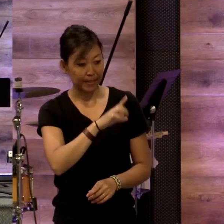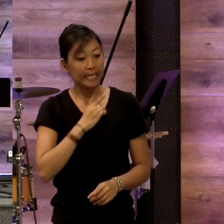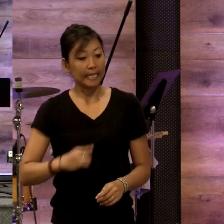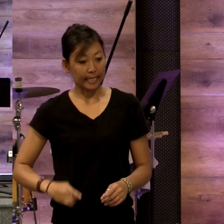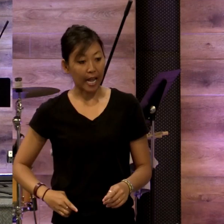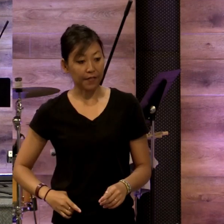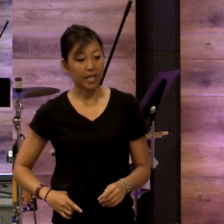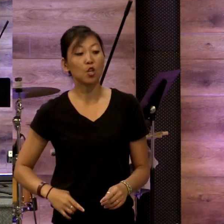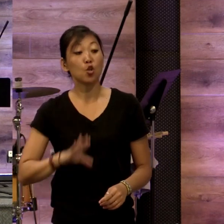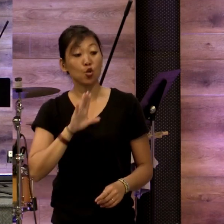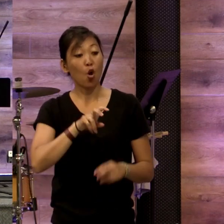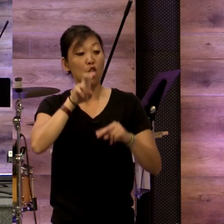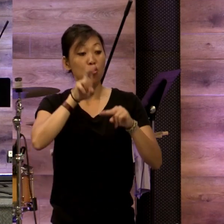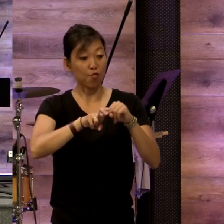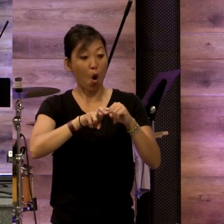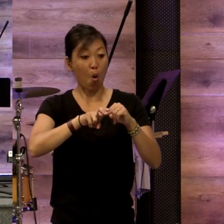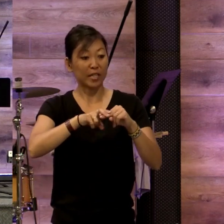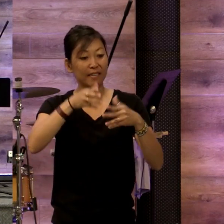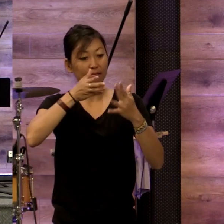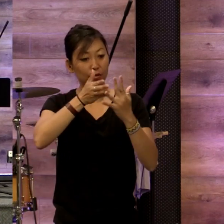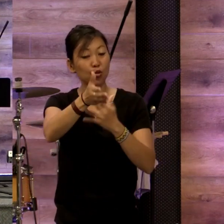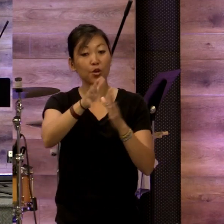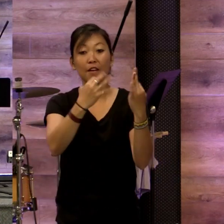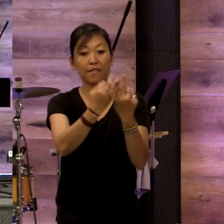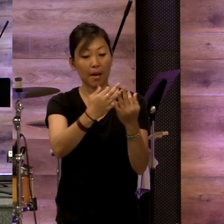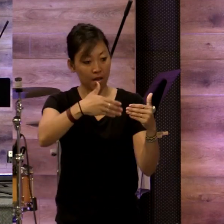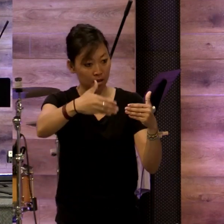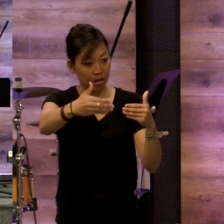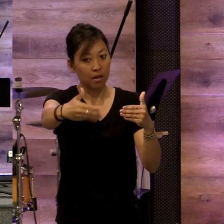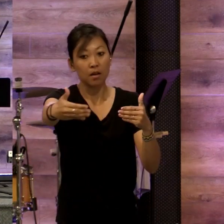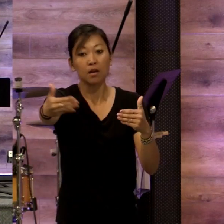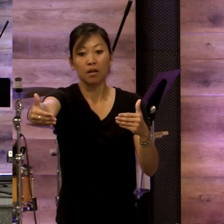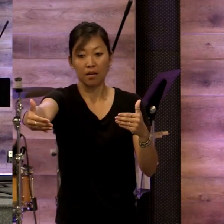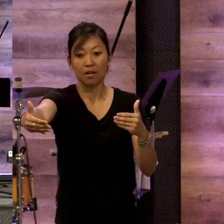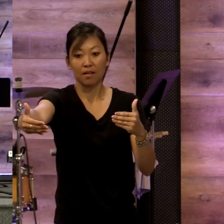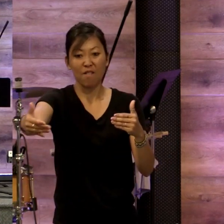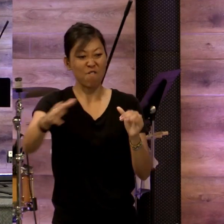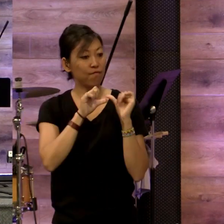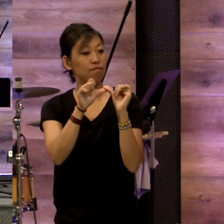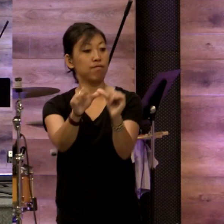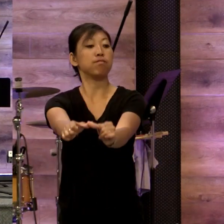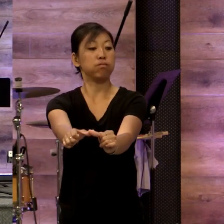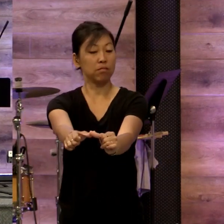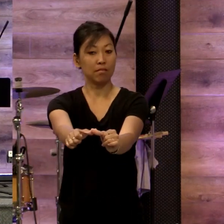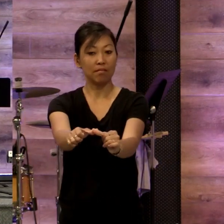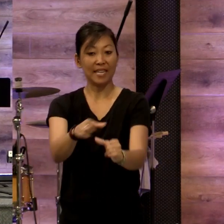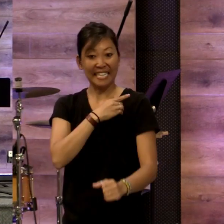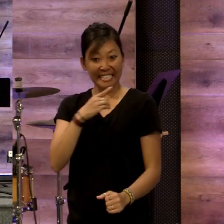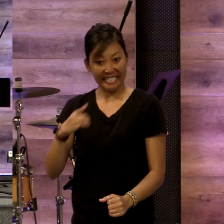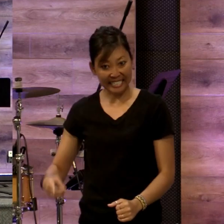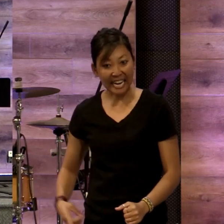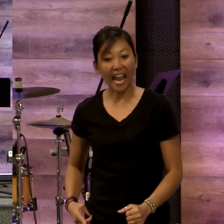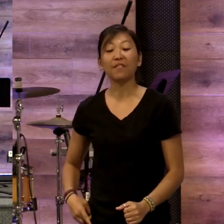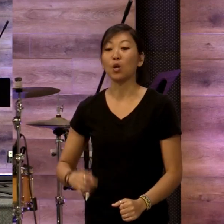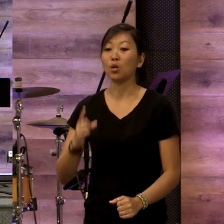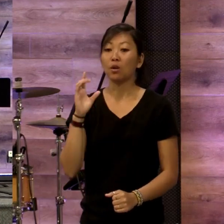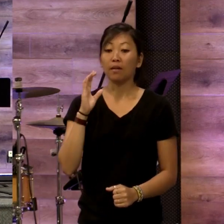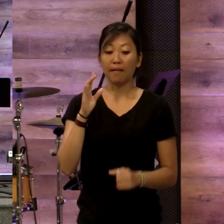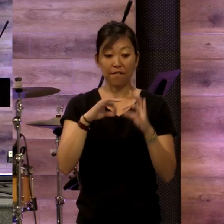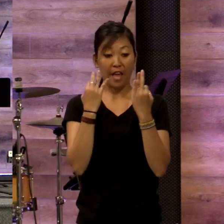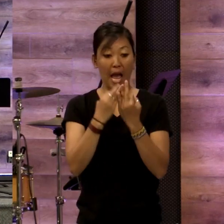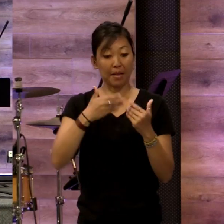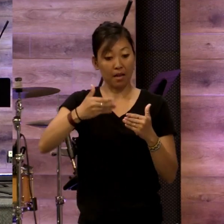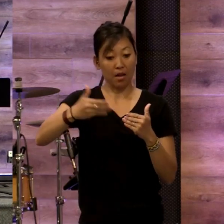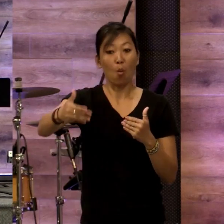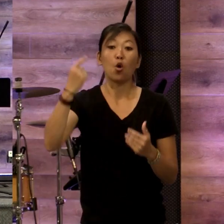throne away from David, he wouldn't take the throne away from any of David's descendants. But that David's descendants would always sit on the throne